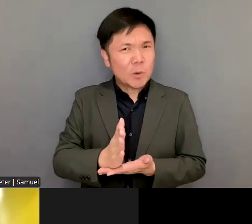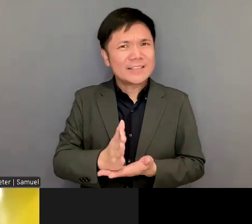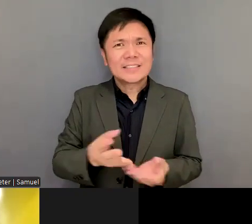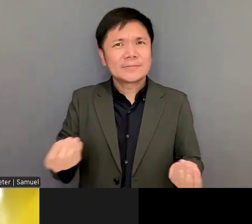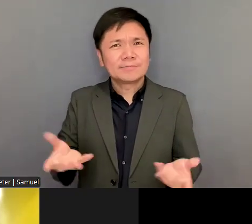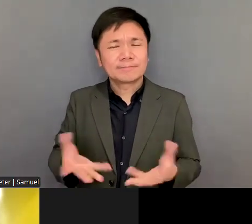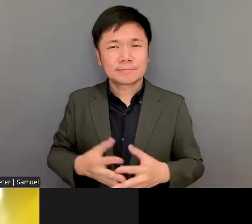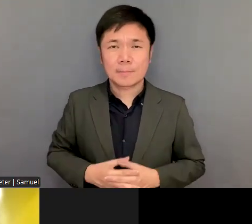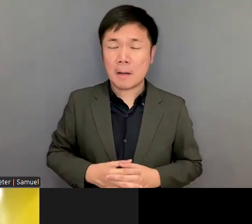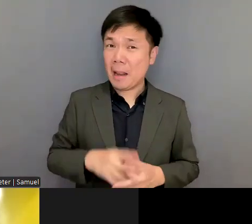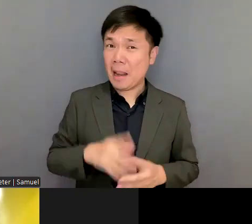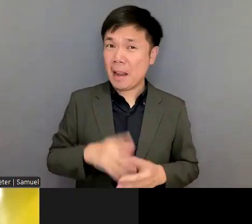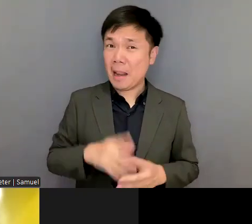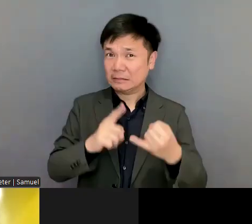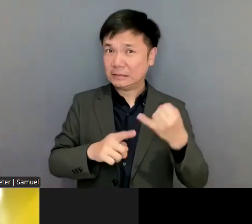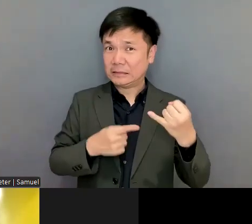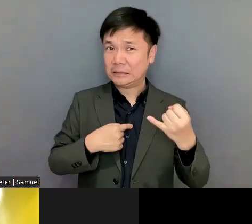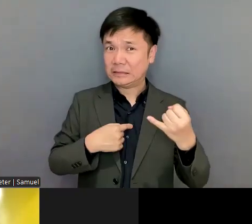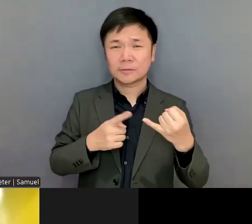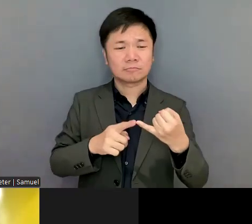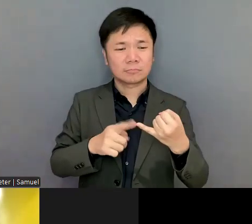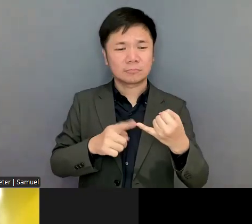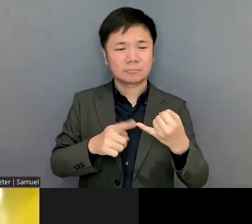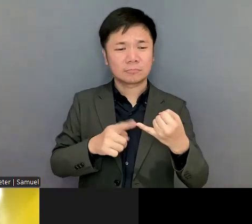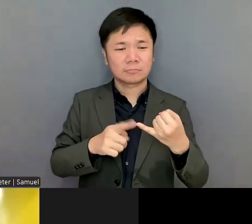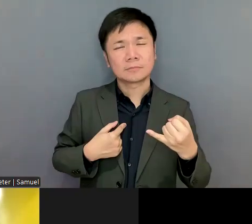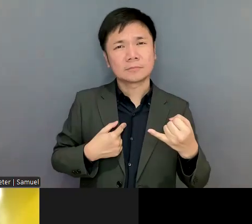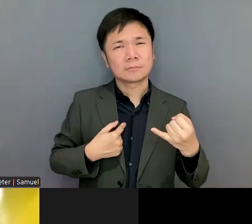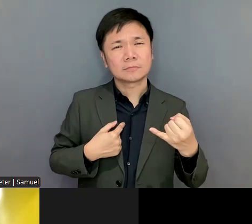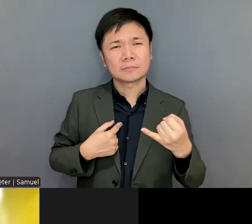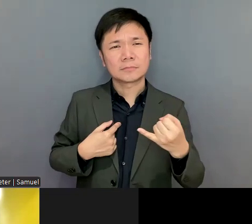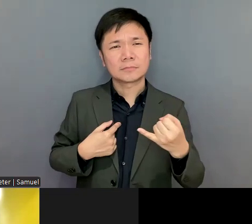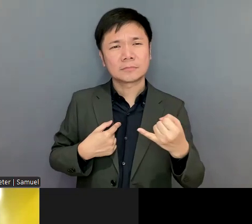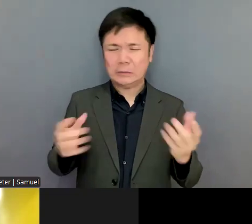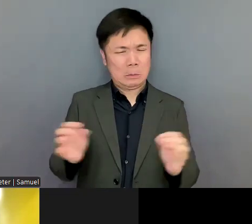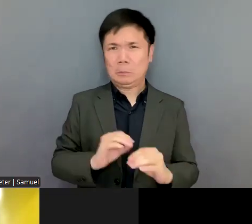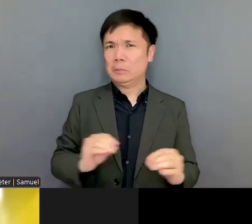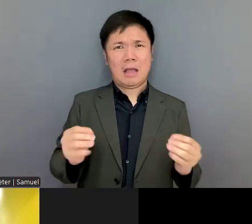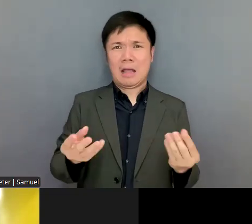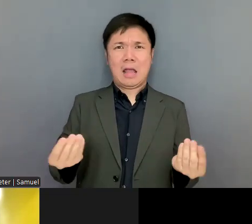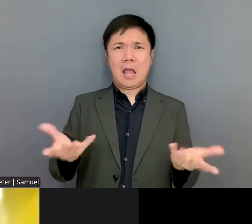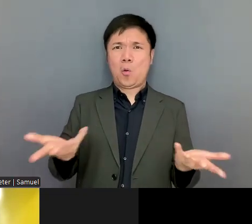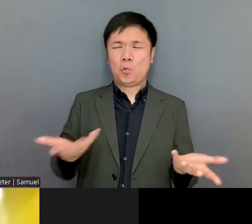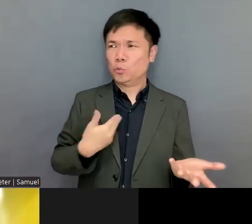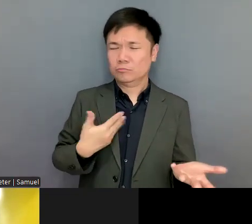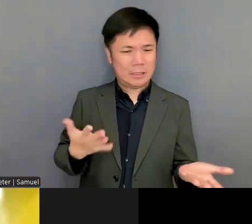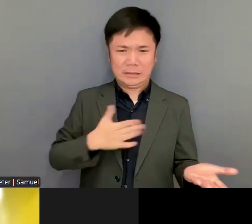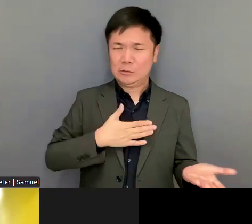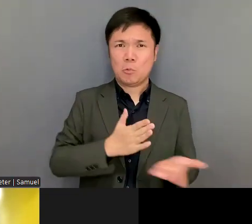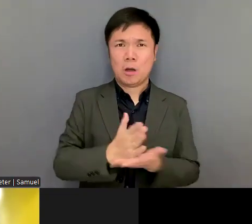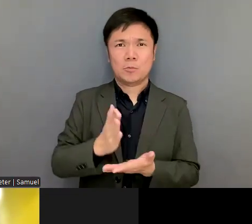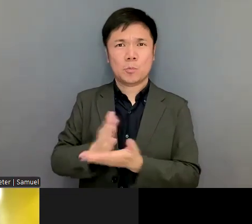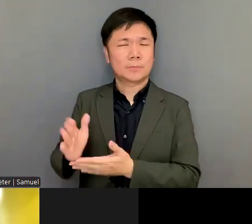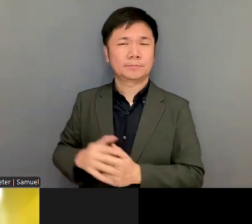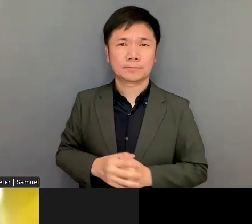But posibilidad de finally, ejercerlo. Y bueno, lo digo porque the possibility generalmente estamos exists pensando to que cuando exercise hablamos del this. derecho al trabajo, When we speak